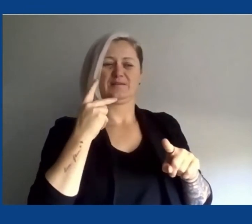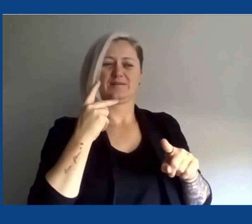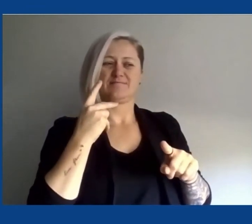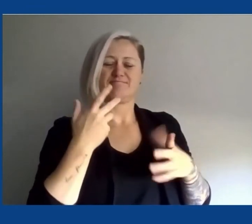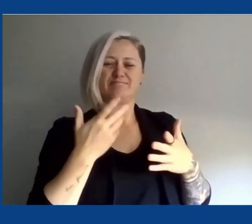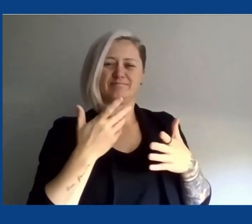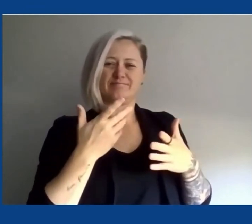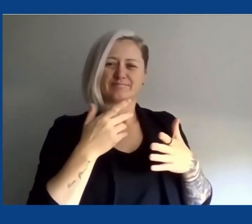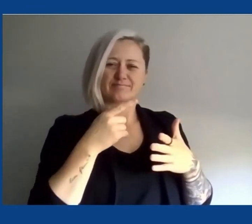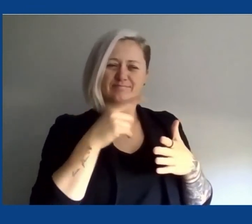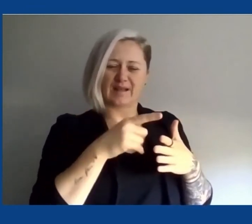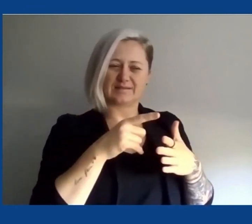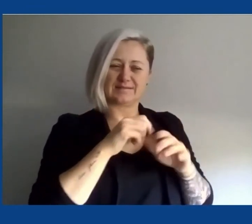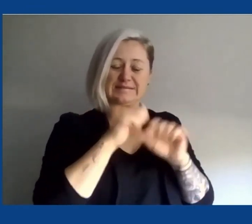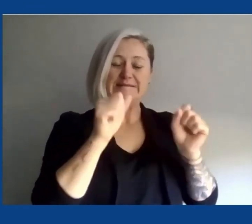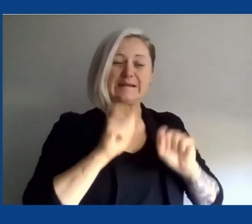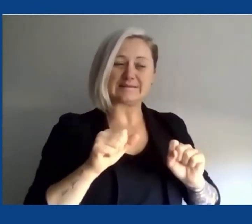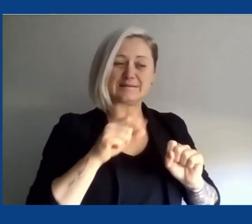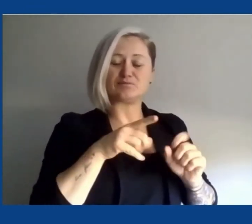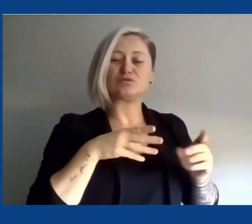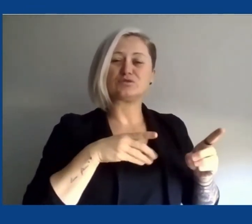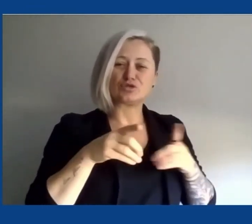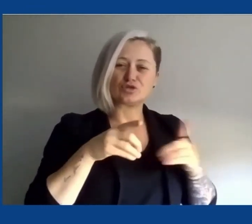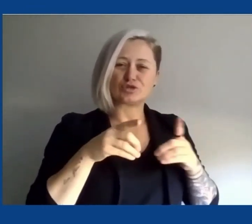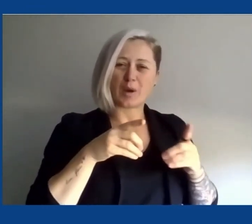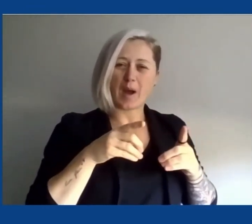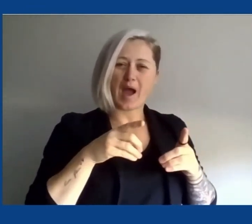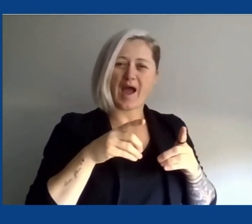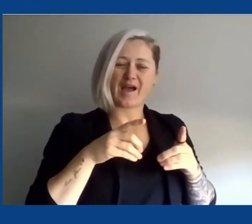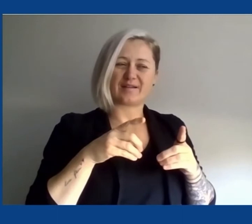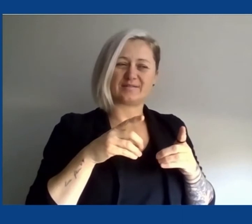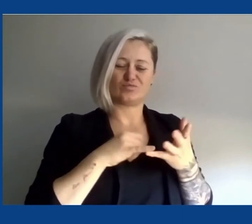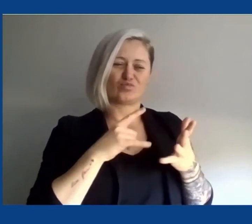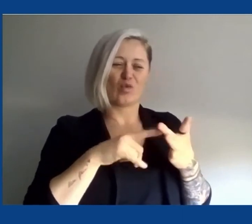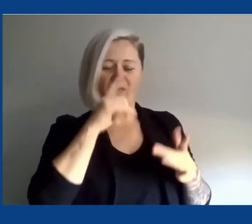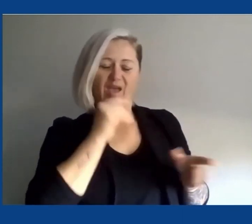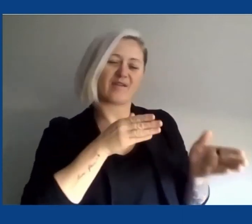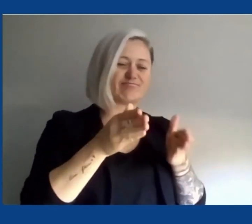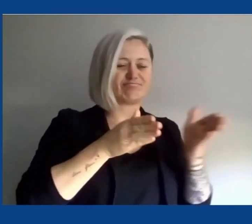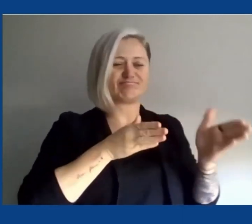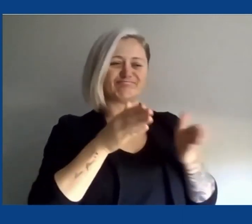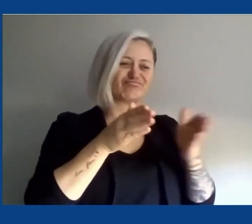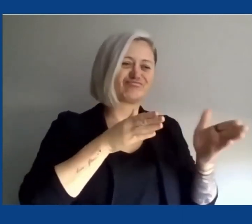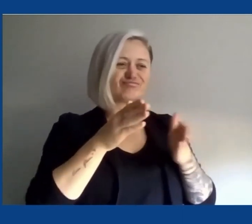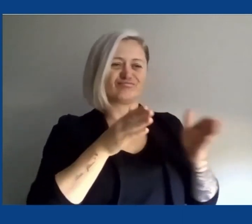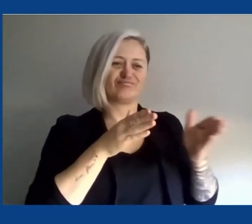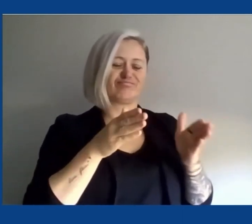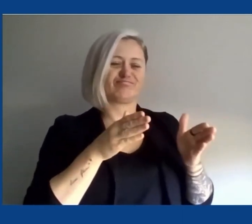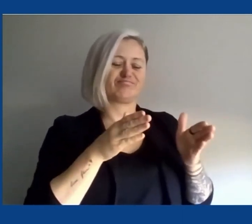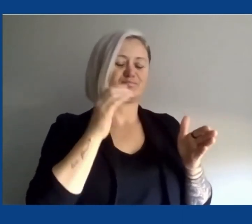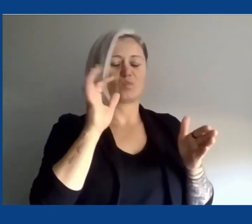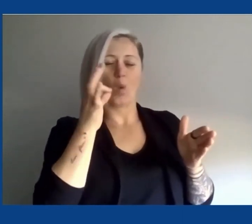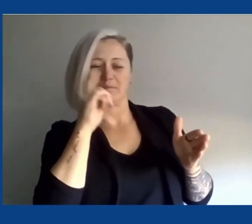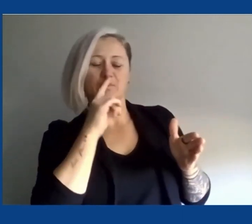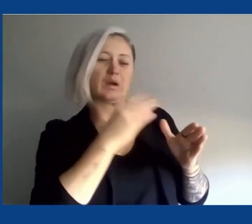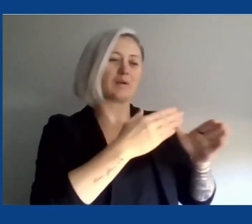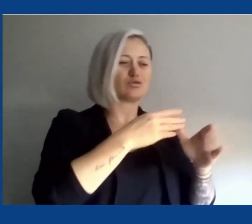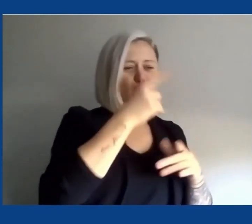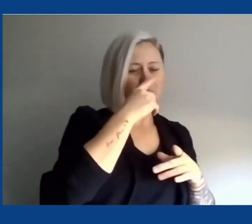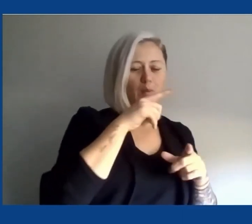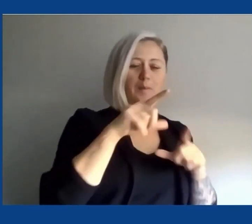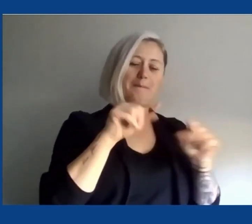that, is designed to basically justify continued settler supremacy. Our